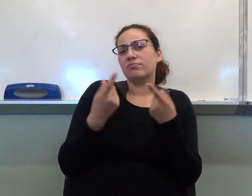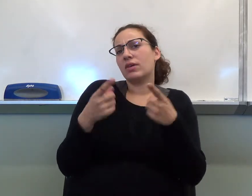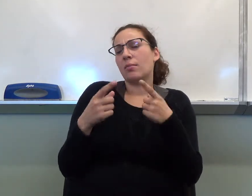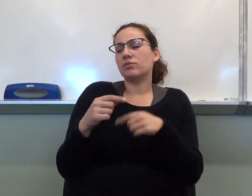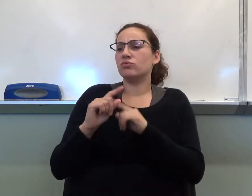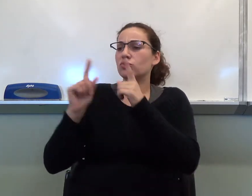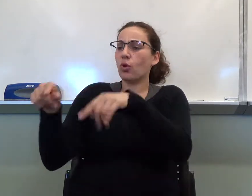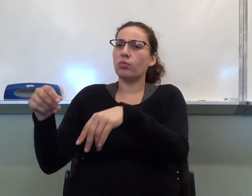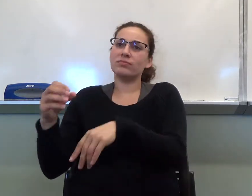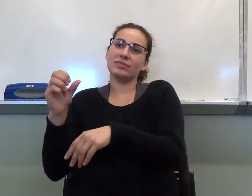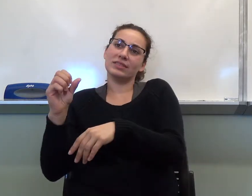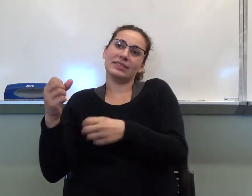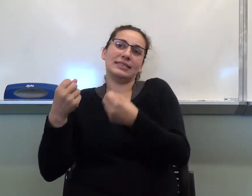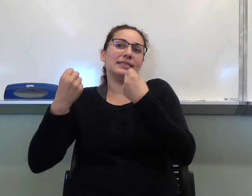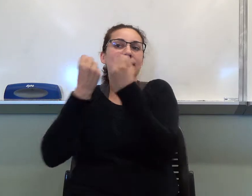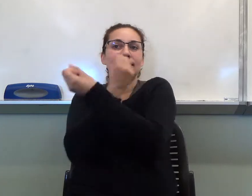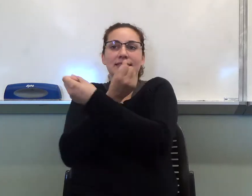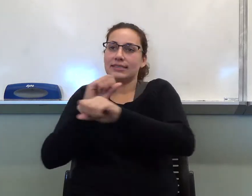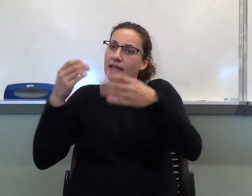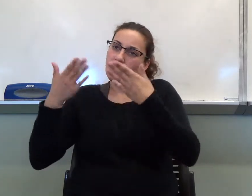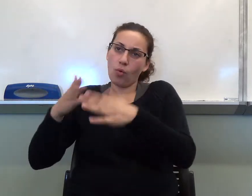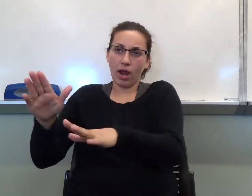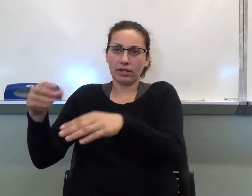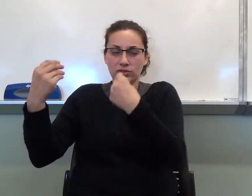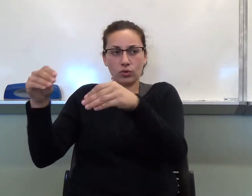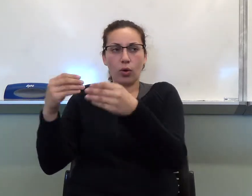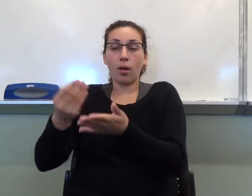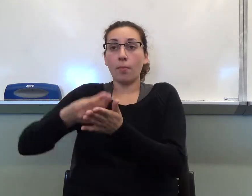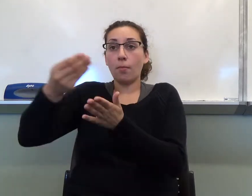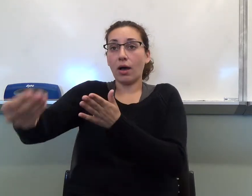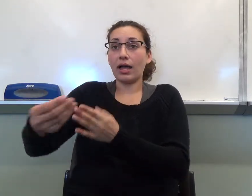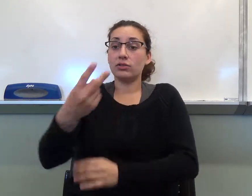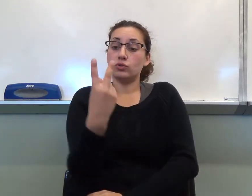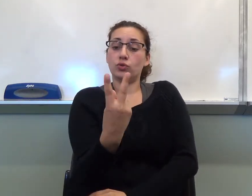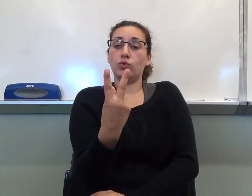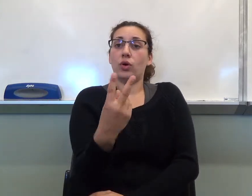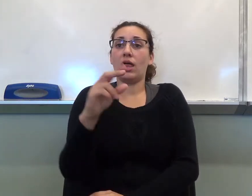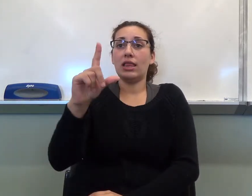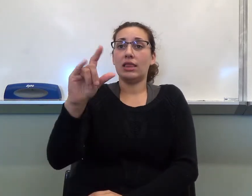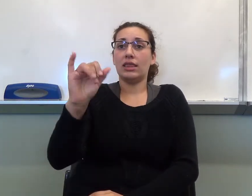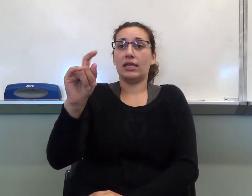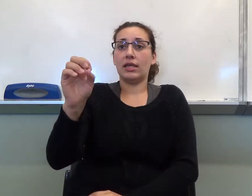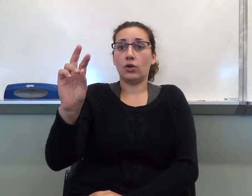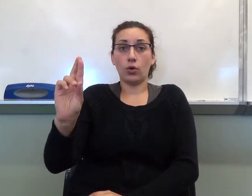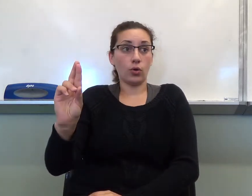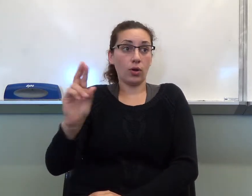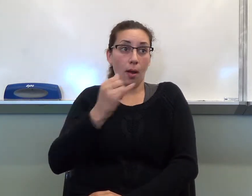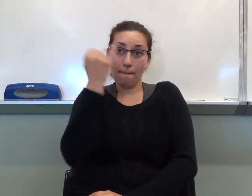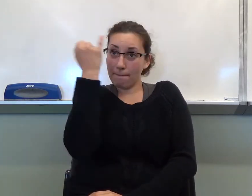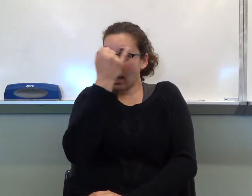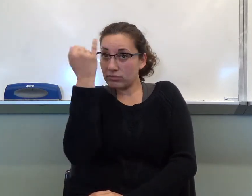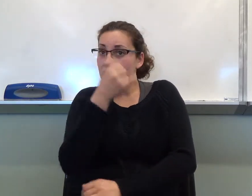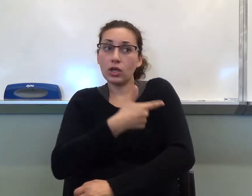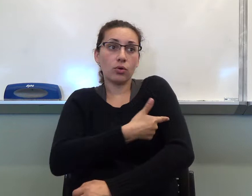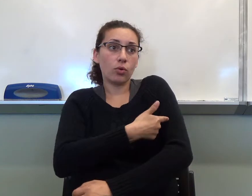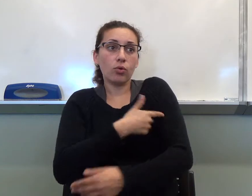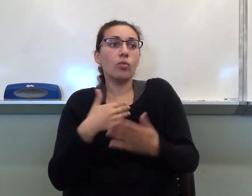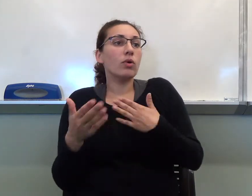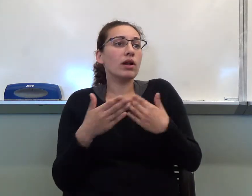a 2-liter bottle of Pepsi or Coke or something like that. This turns out to be 532